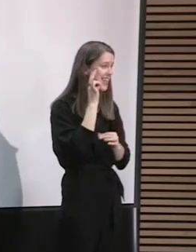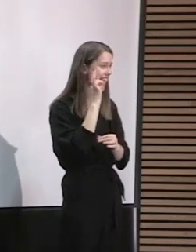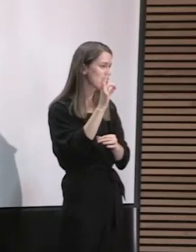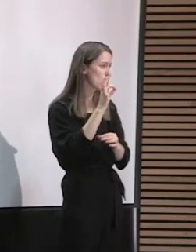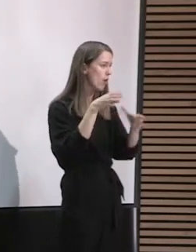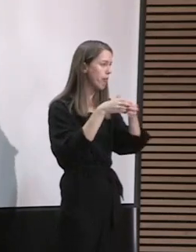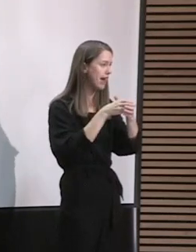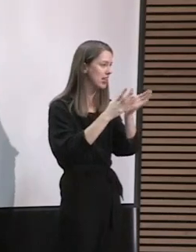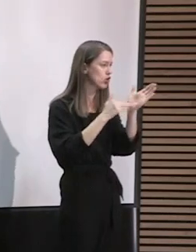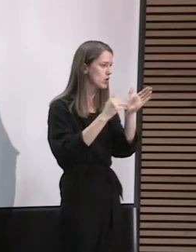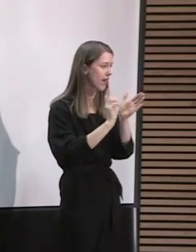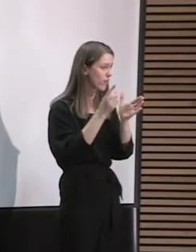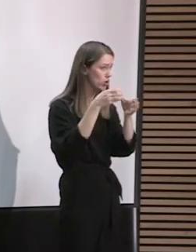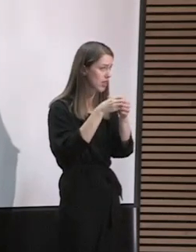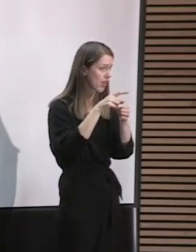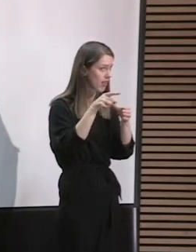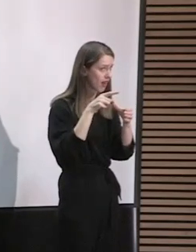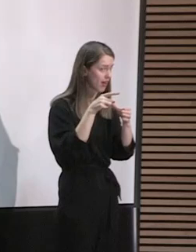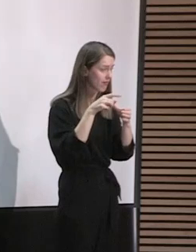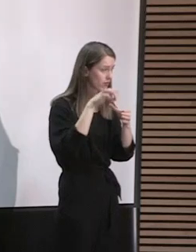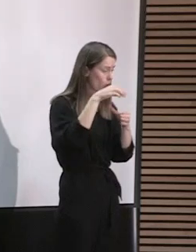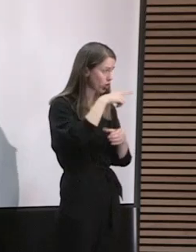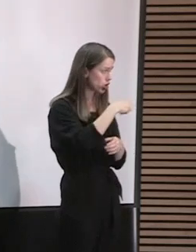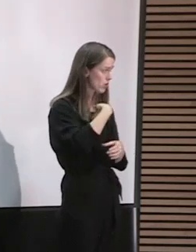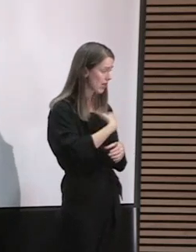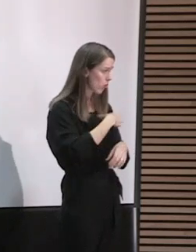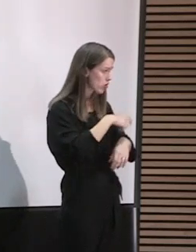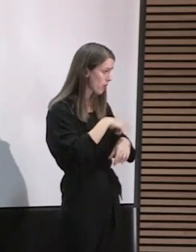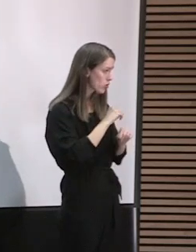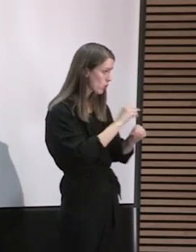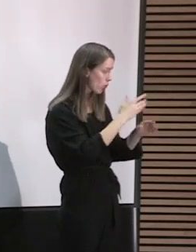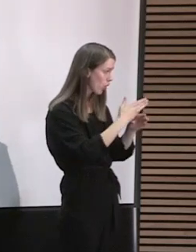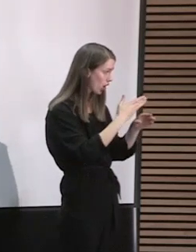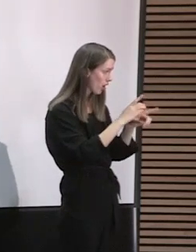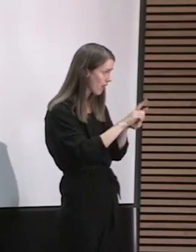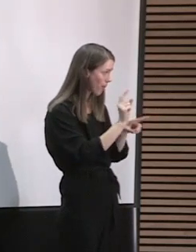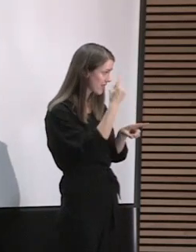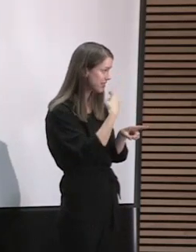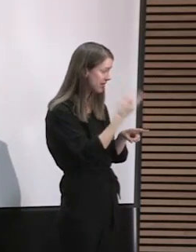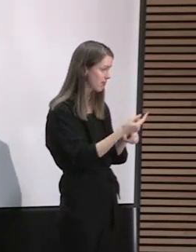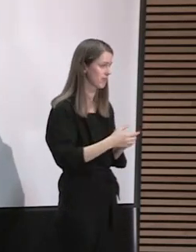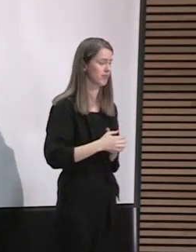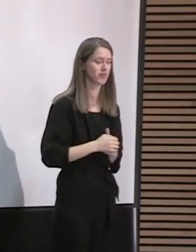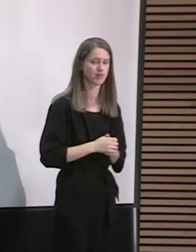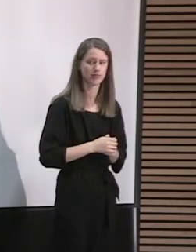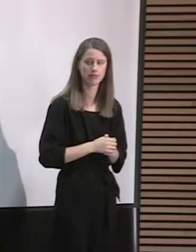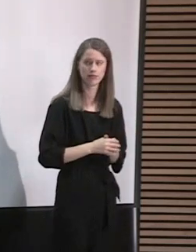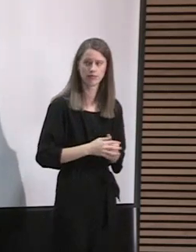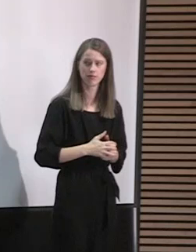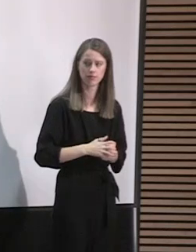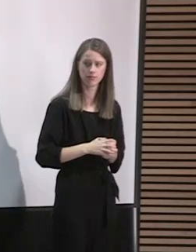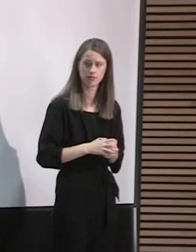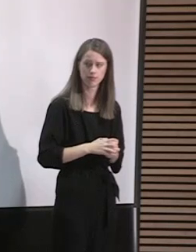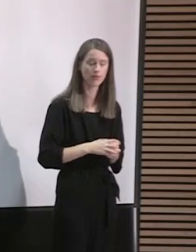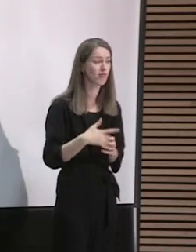Zealand First have suggested, or do you need more time to do the work, as the Minister suggests? What I can say is that